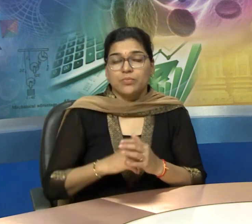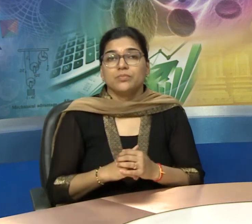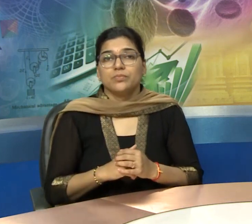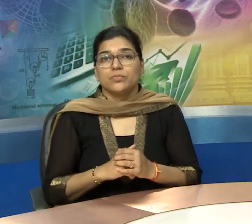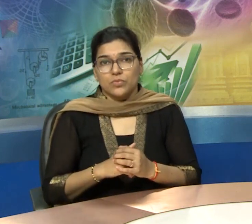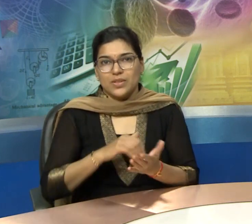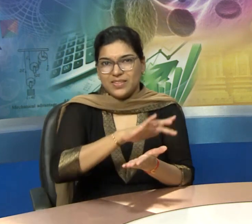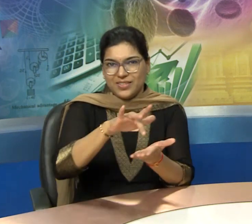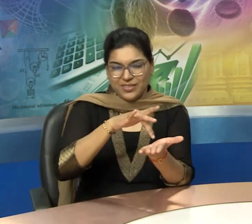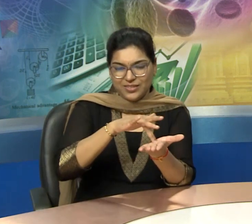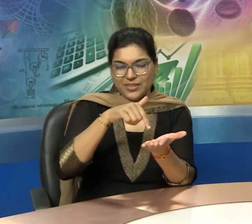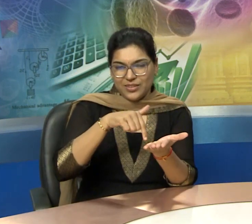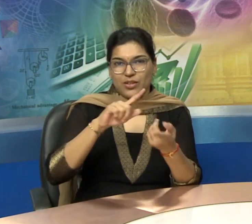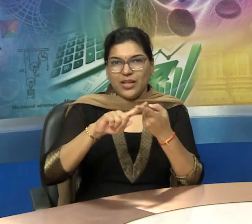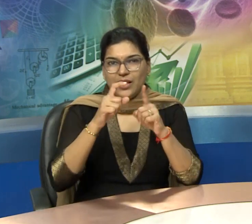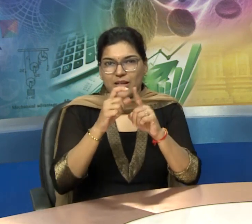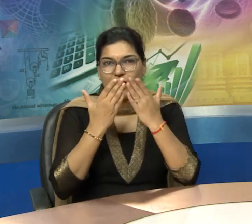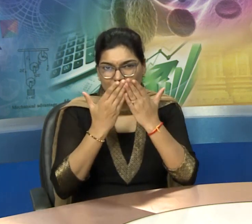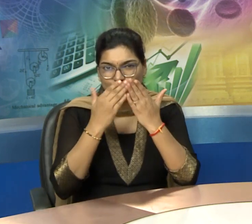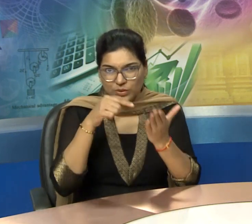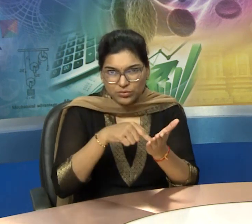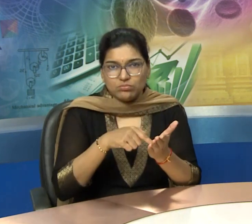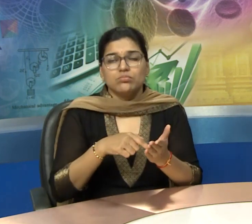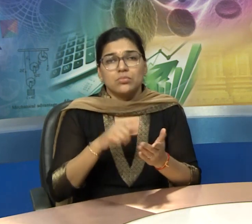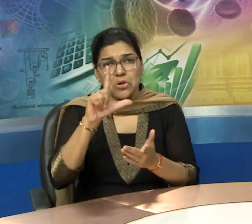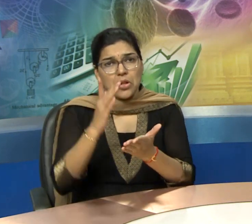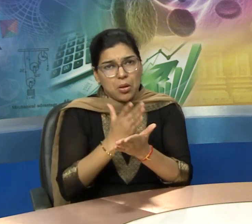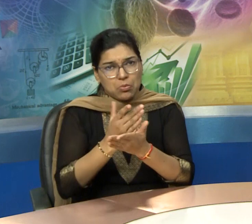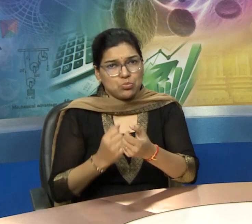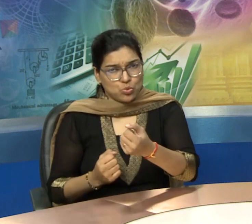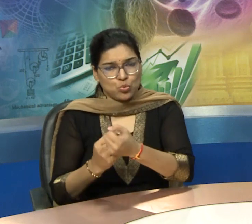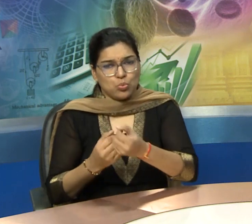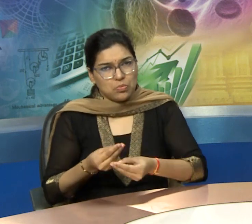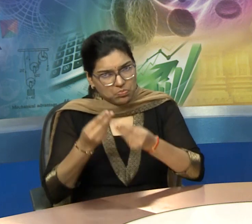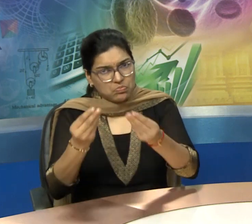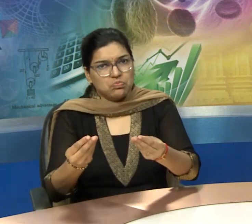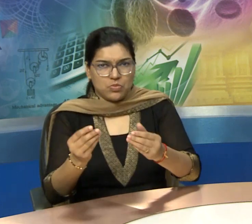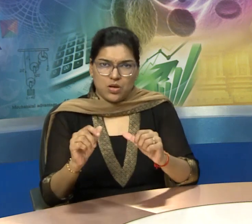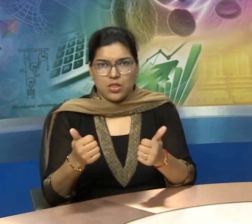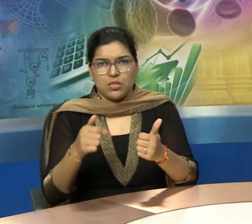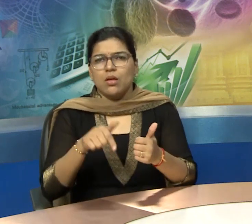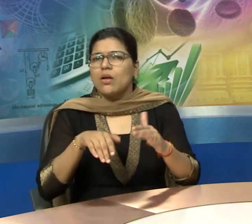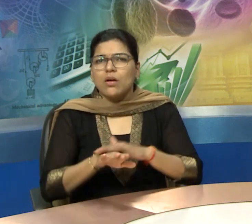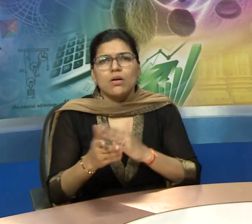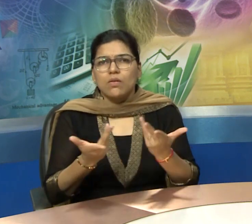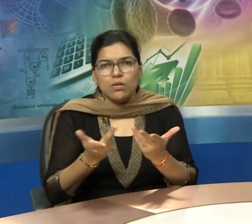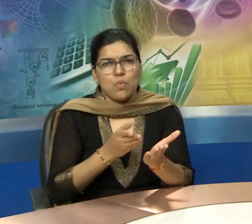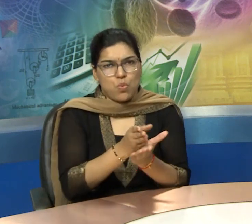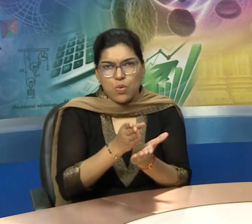And also we discussed that as an educational center, the libraries support and promote